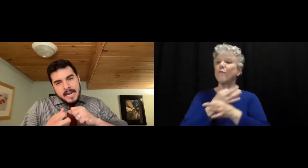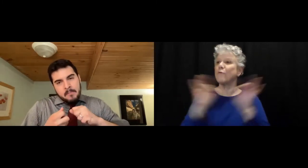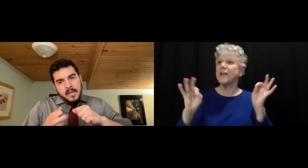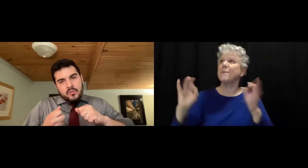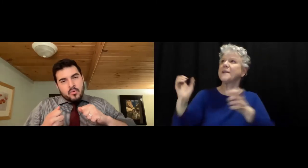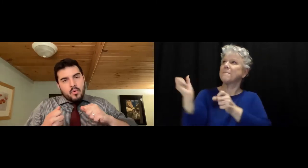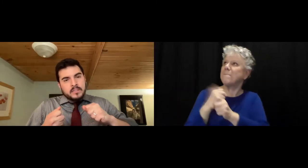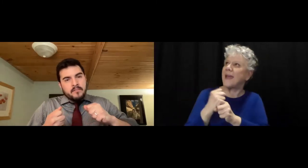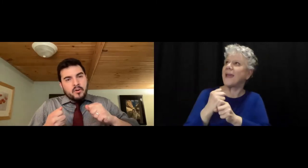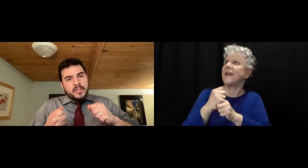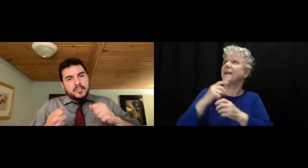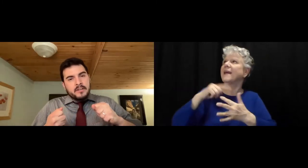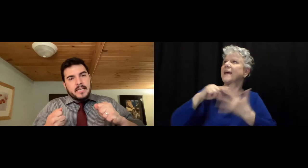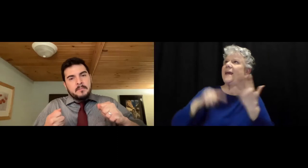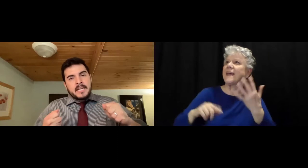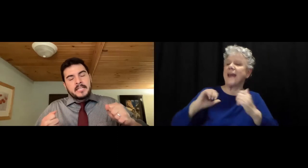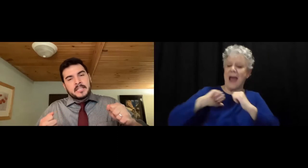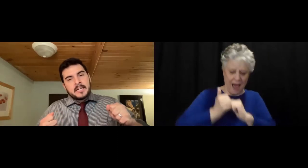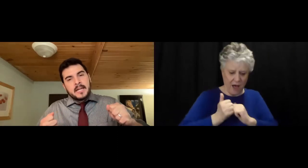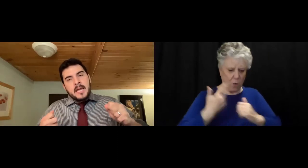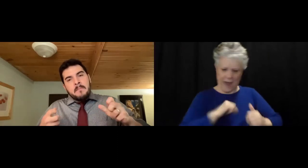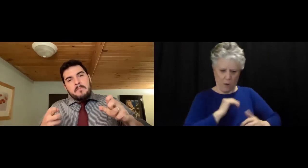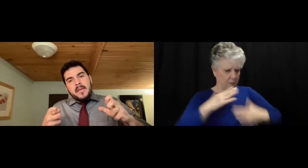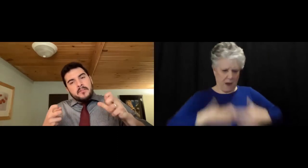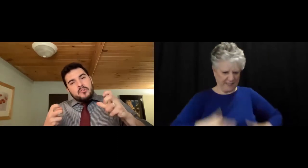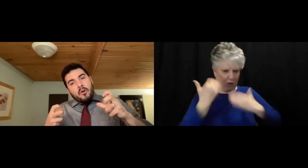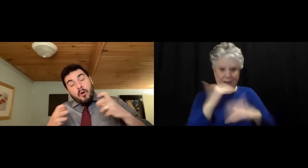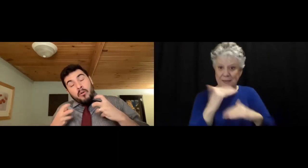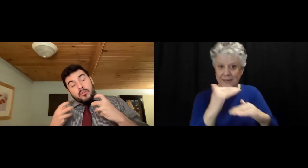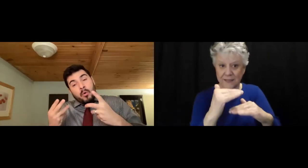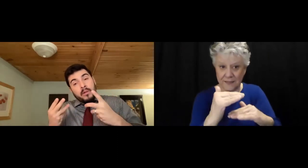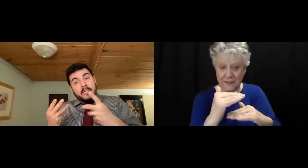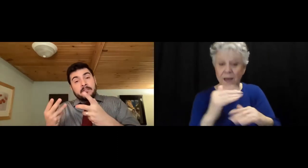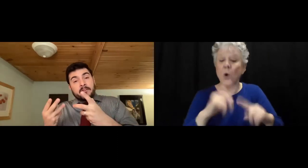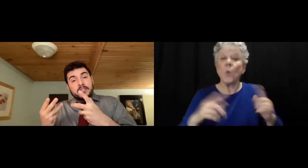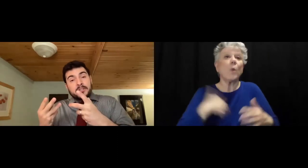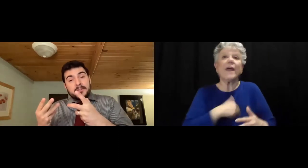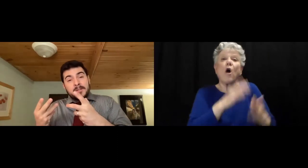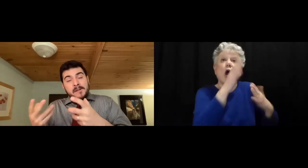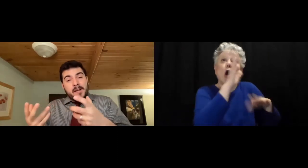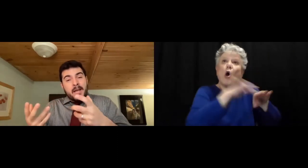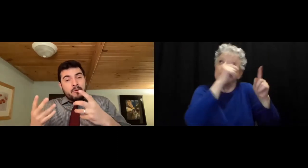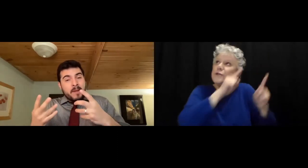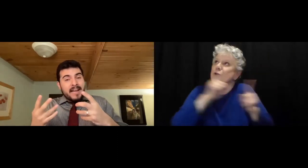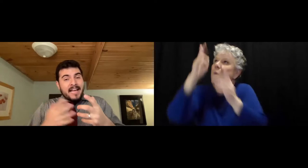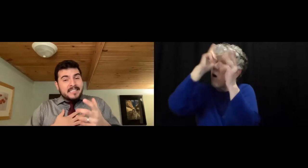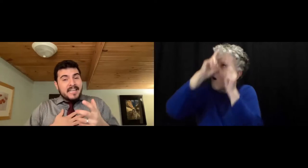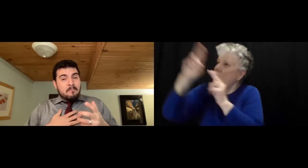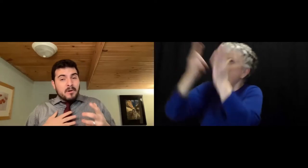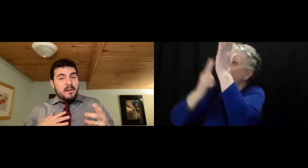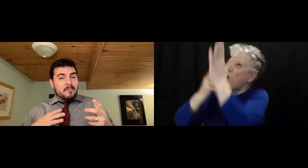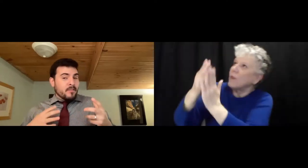in the dynamic intercourse of our creaturely limitation, beings called to holiness and virtue, and who remain